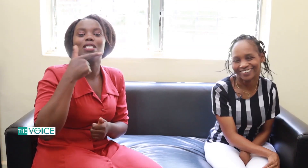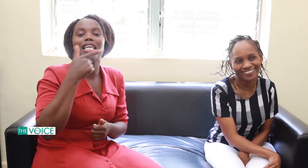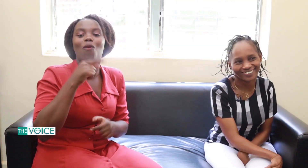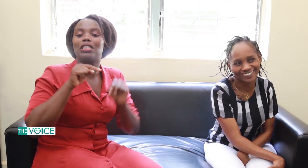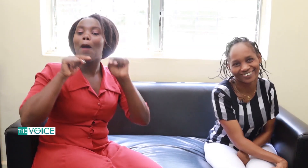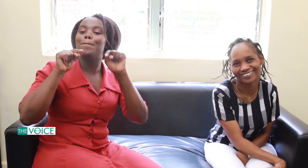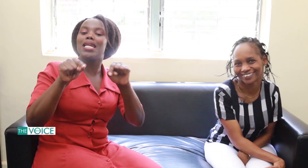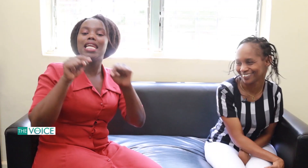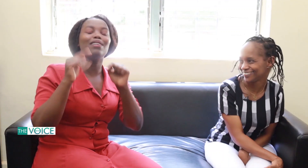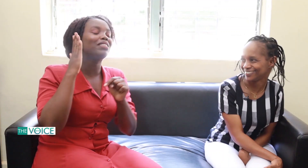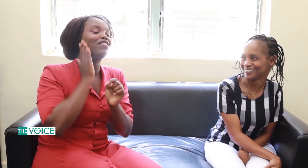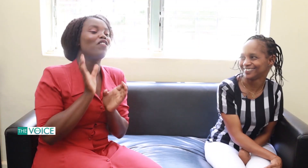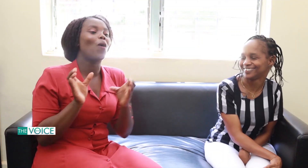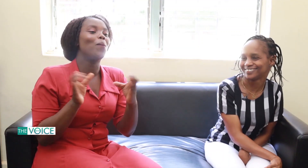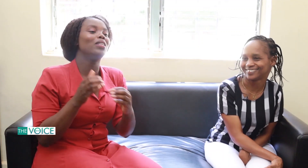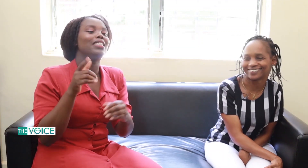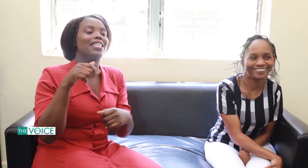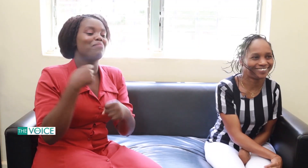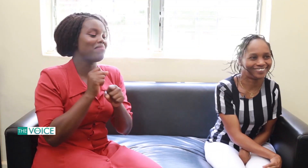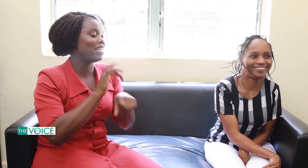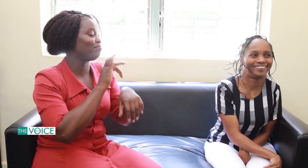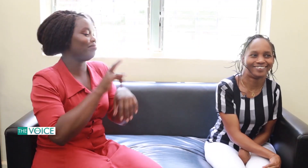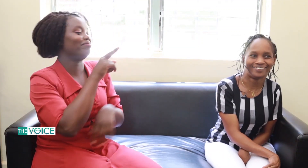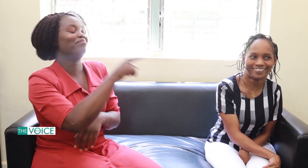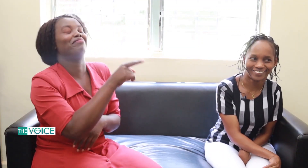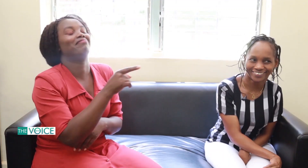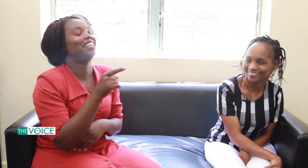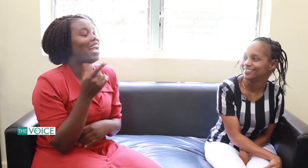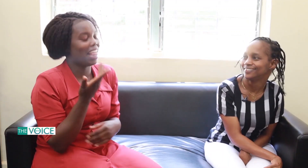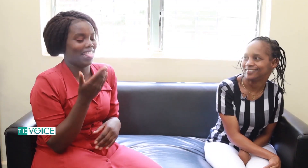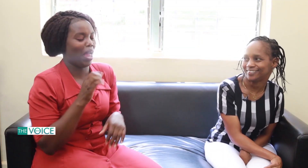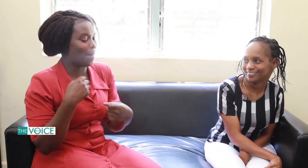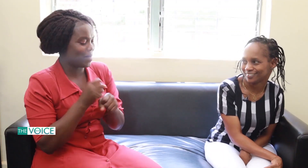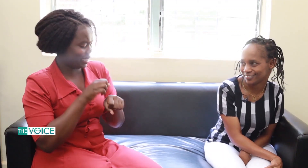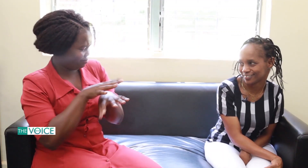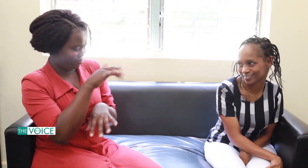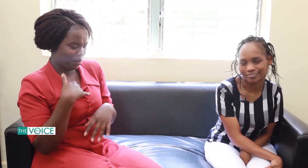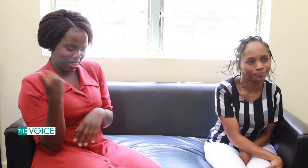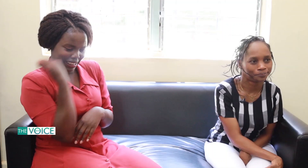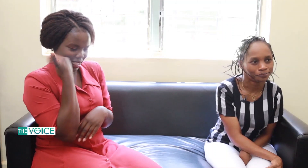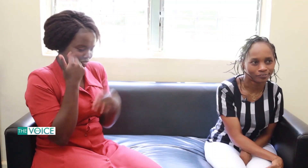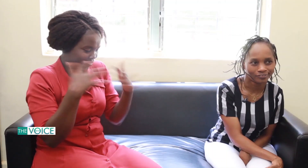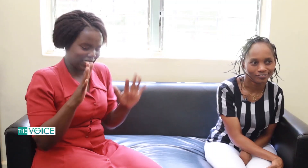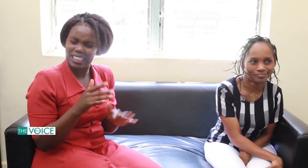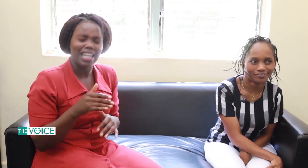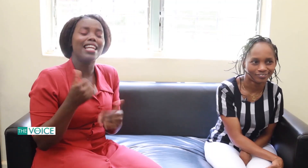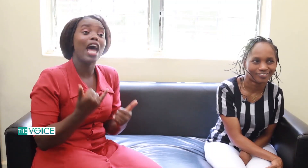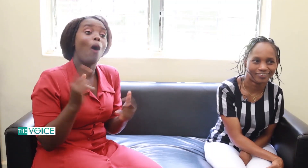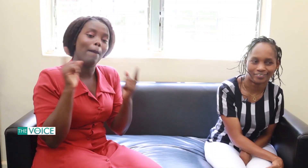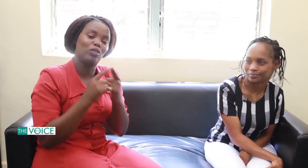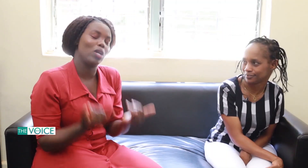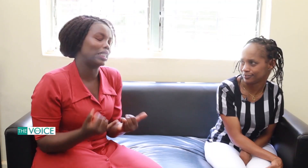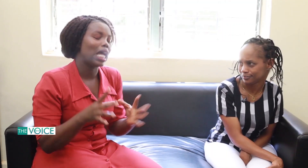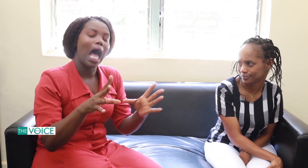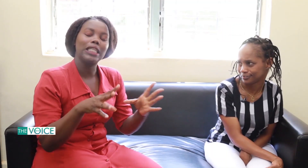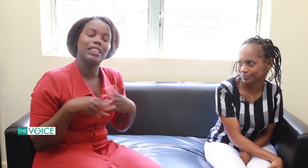What happened? She always said she was blaming the deaf community because they spread the deafness